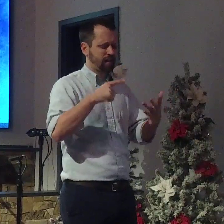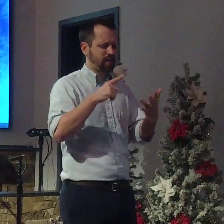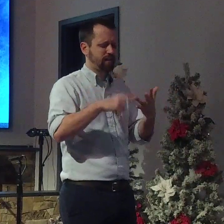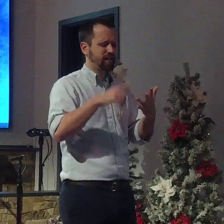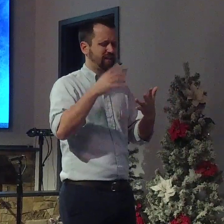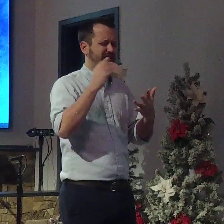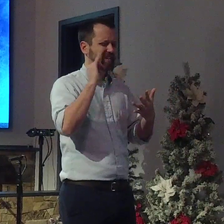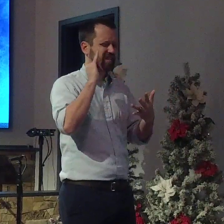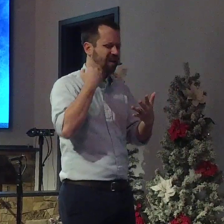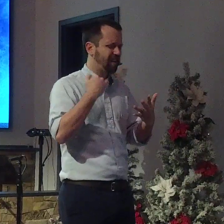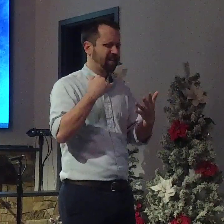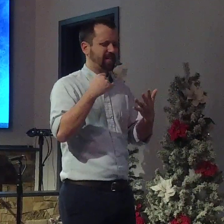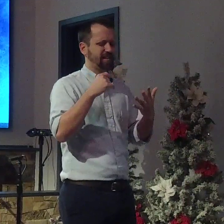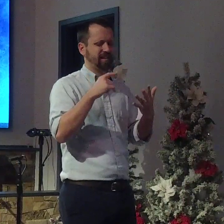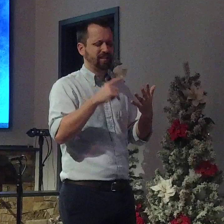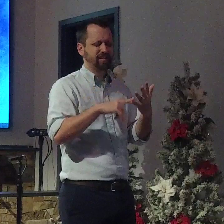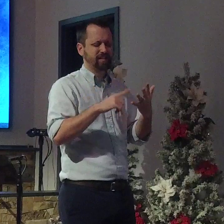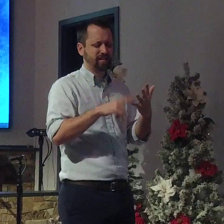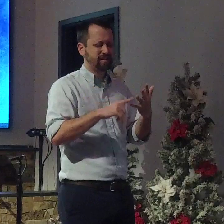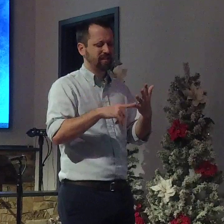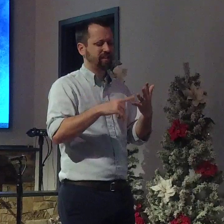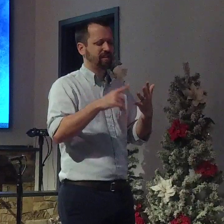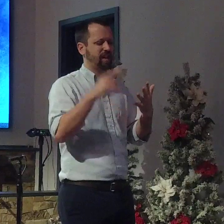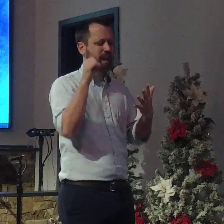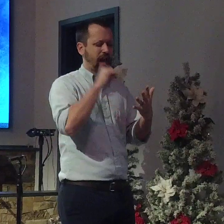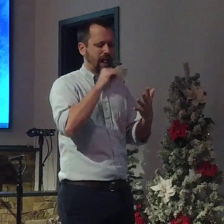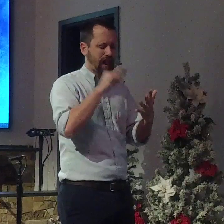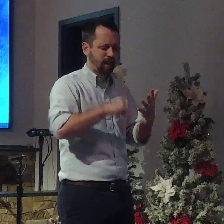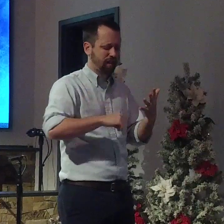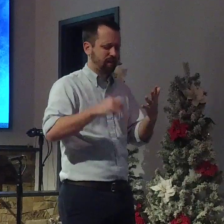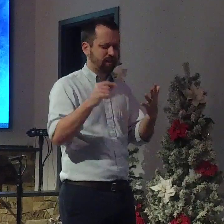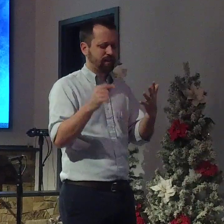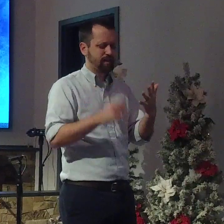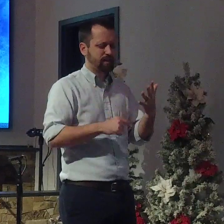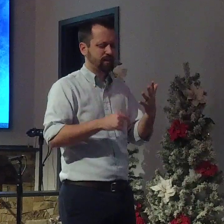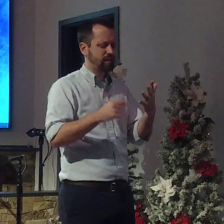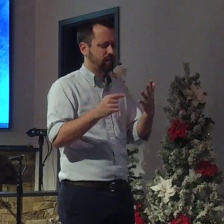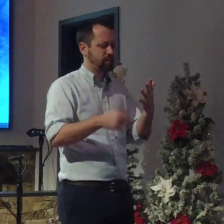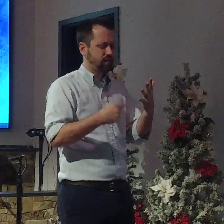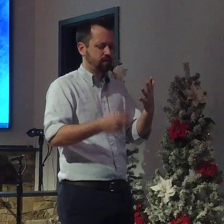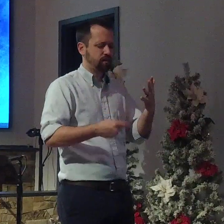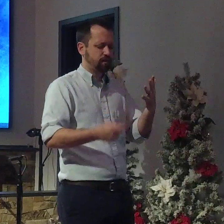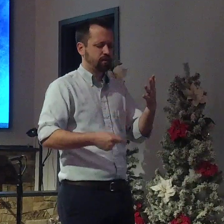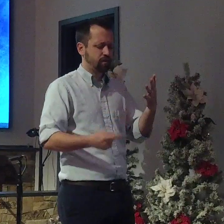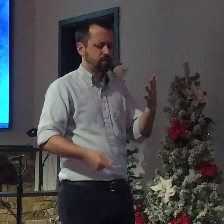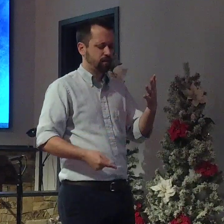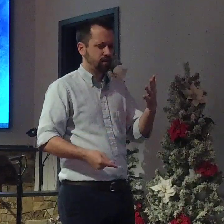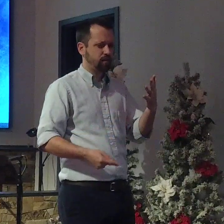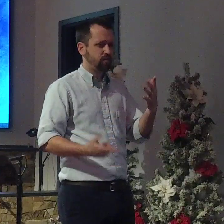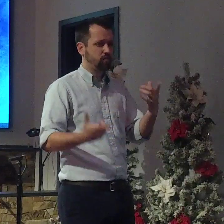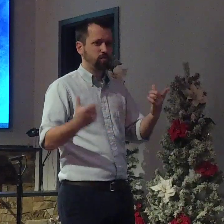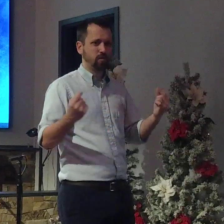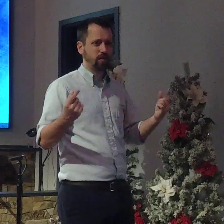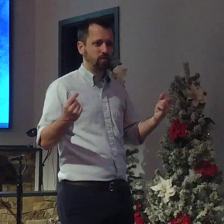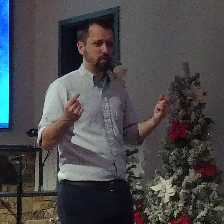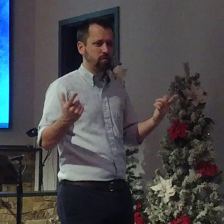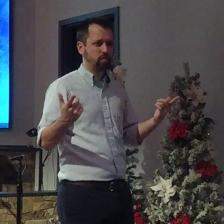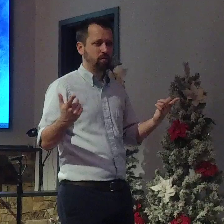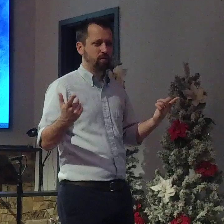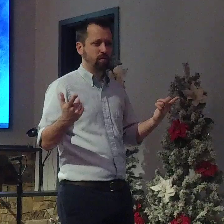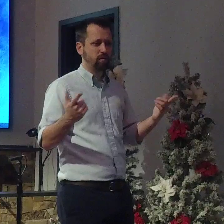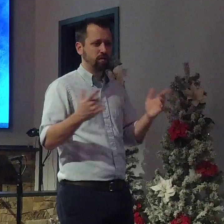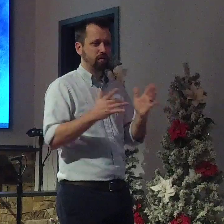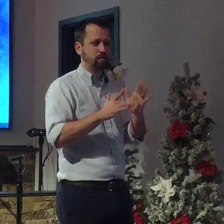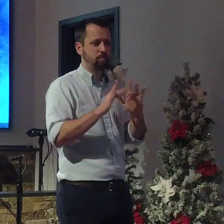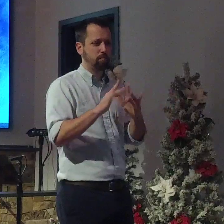times after we're saved that we still do sinful things, right? Yes. And at those times, we can know the truth of